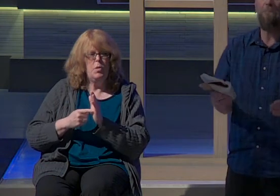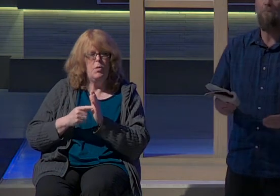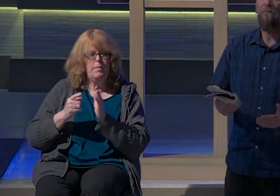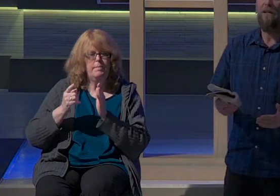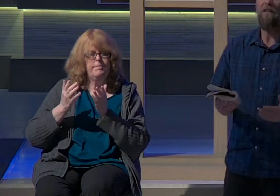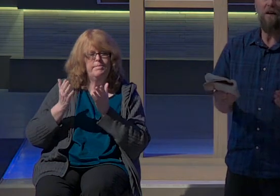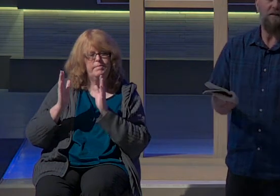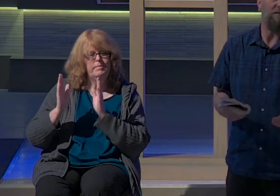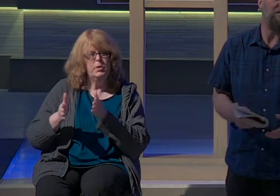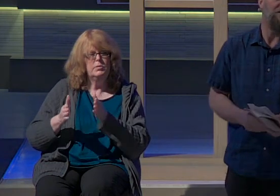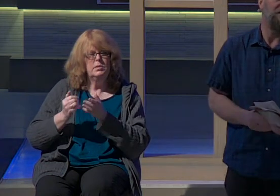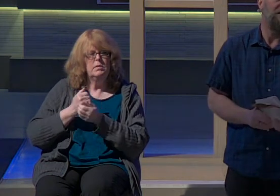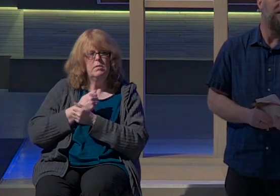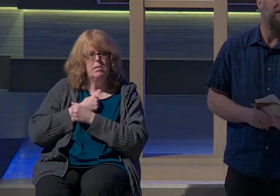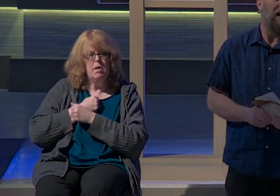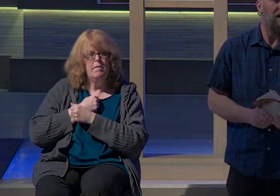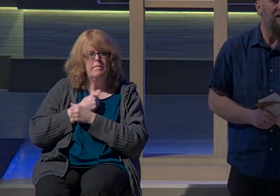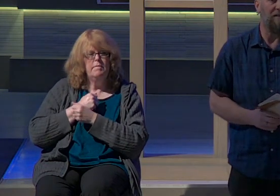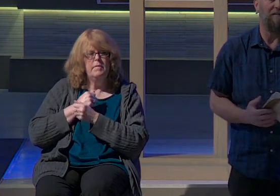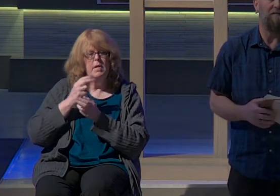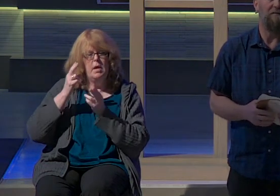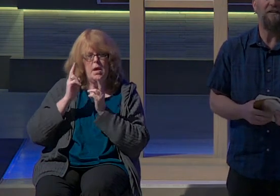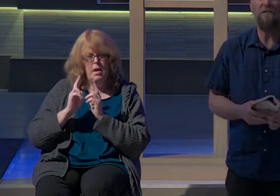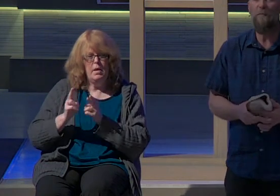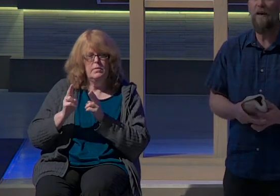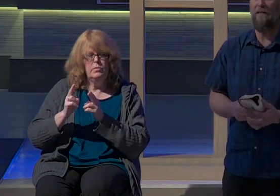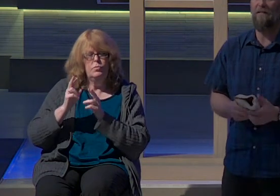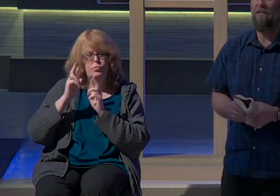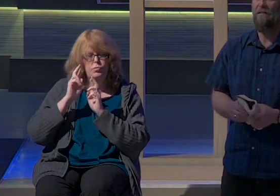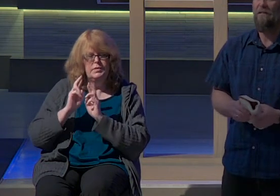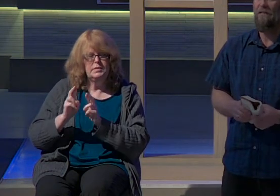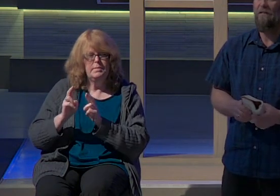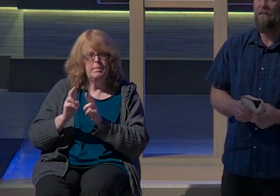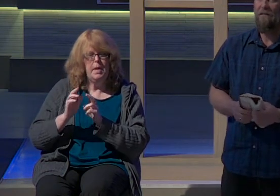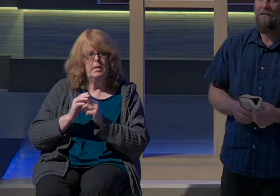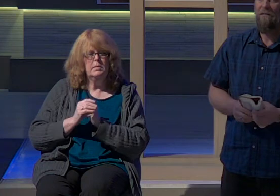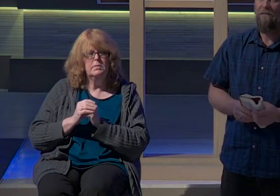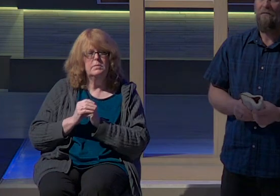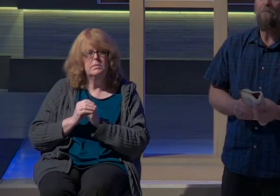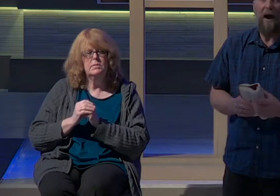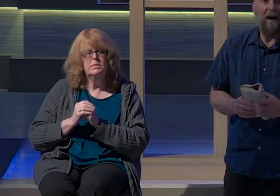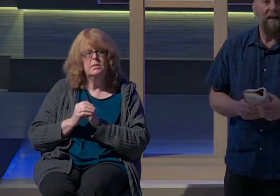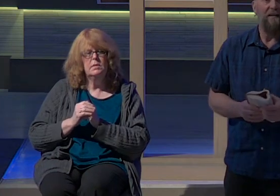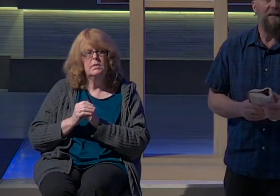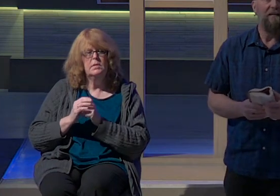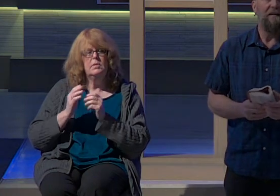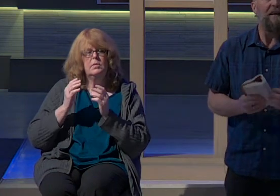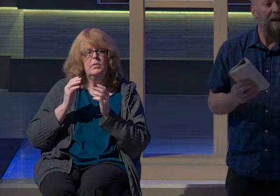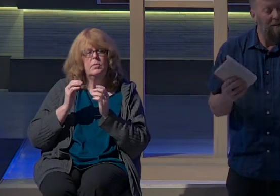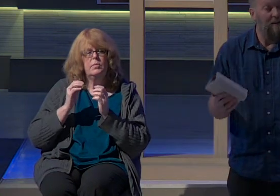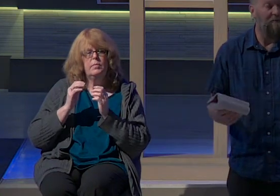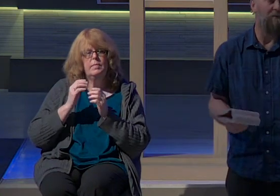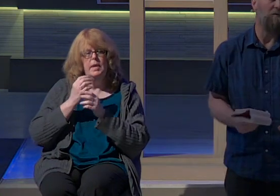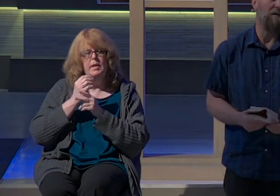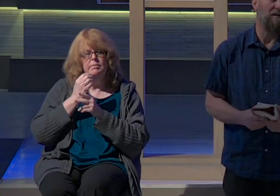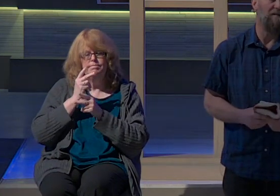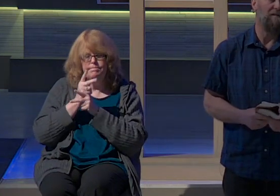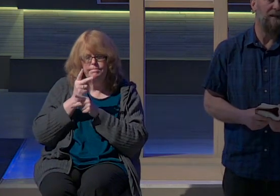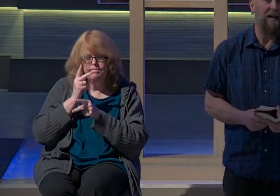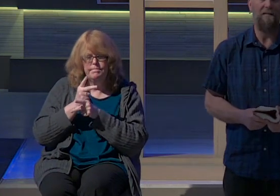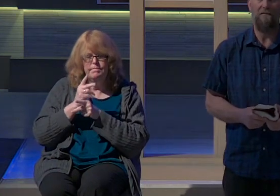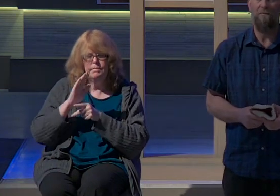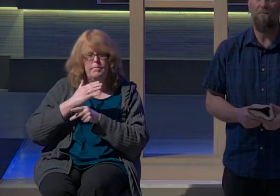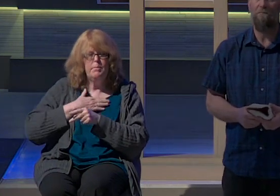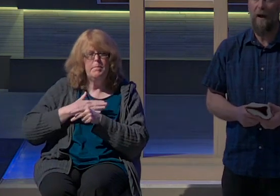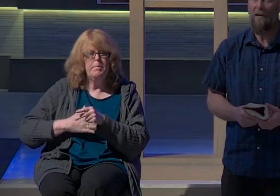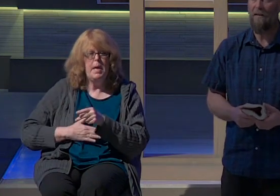person love, honor, respect by caring for